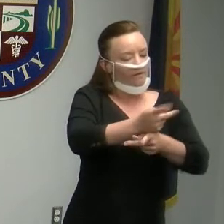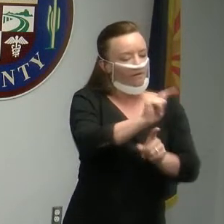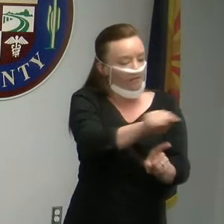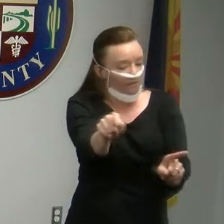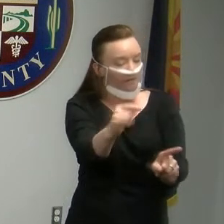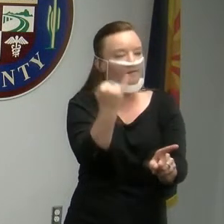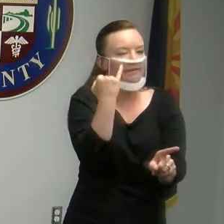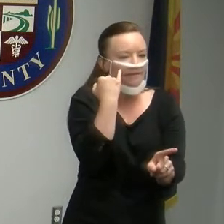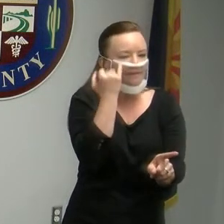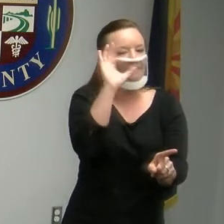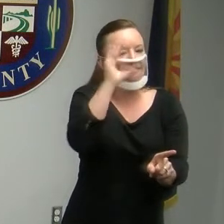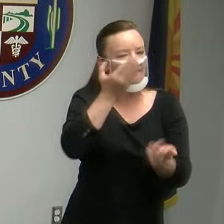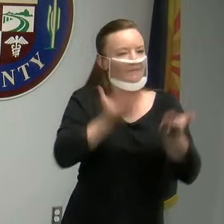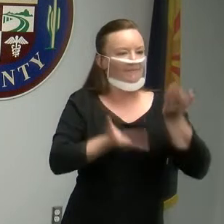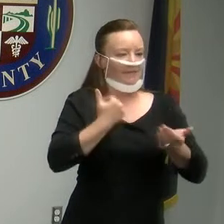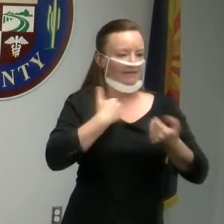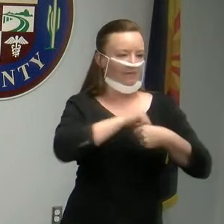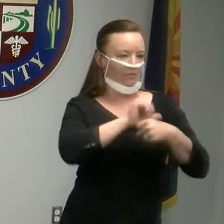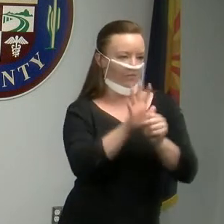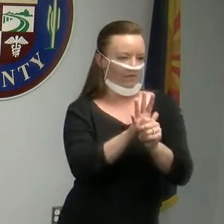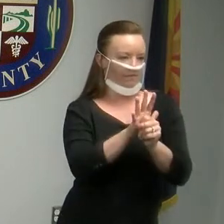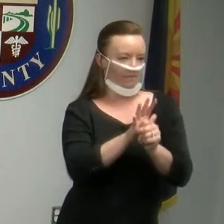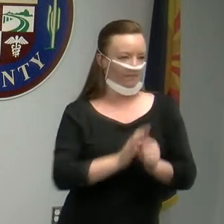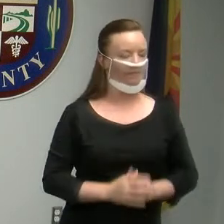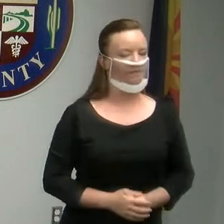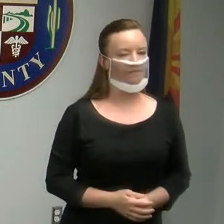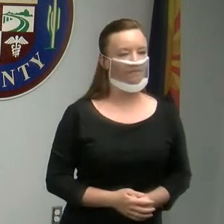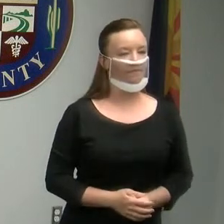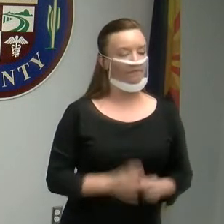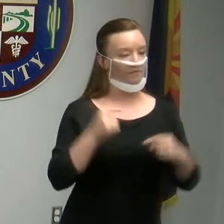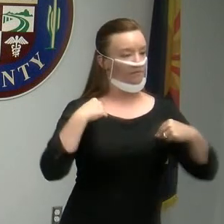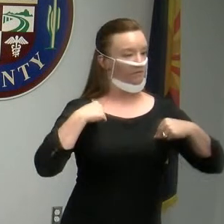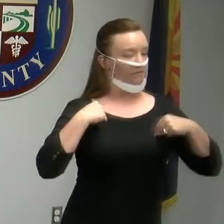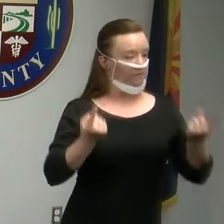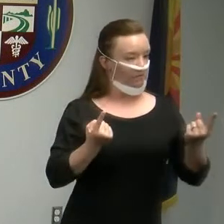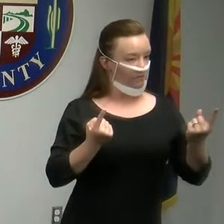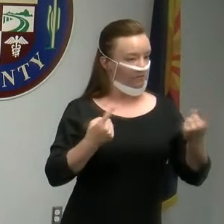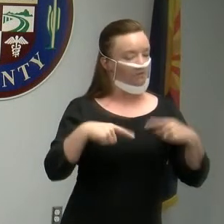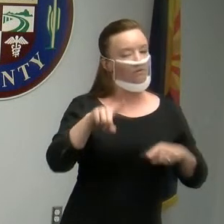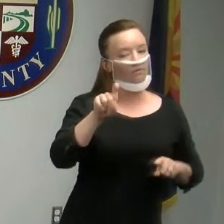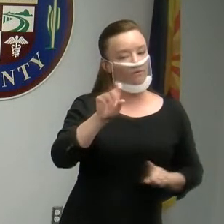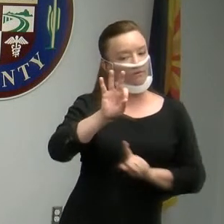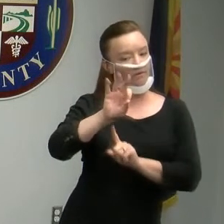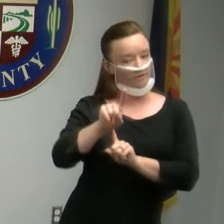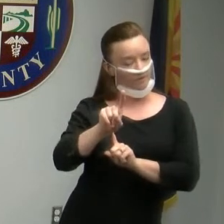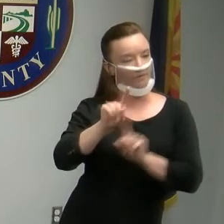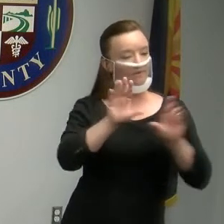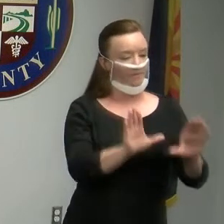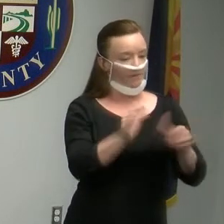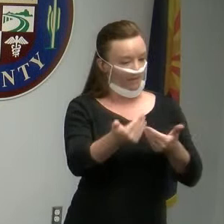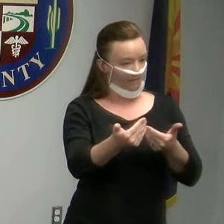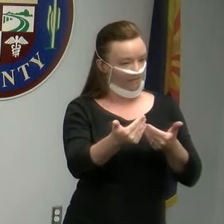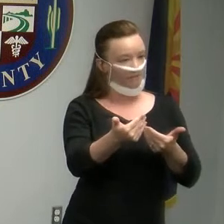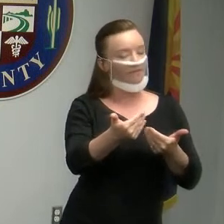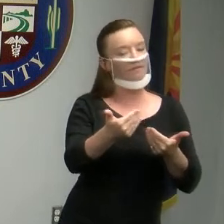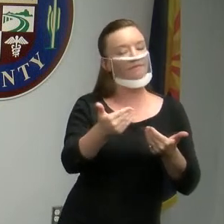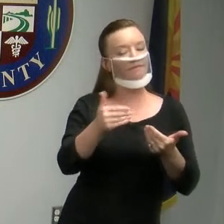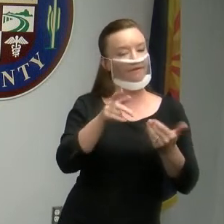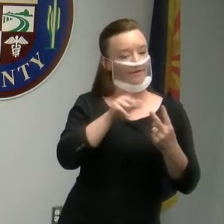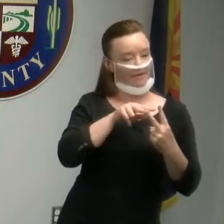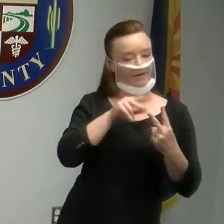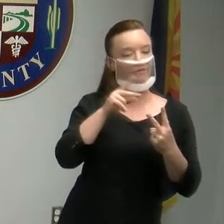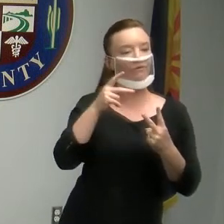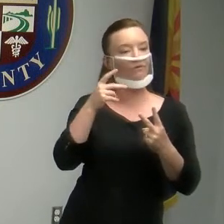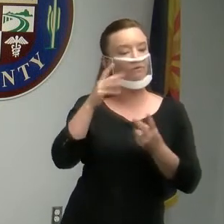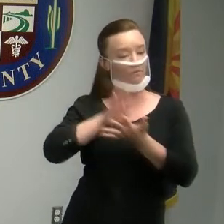persons exhibiting COVID-19 symptoms. To date, 191 starter kits have been picked up or are